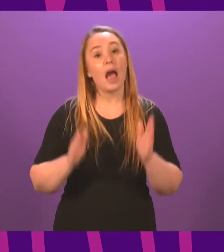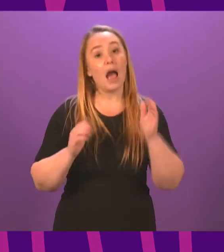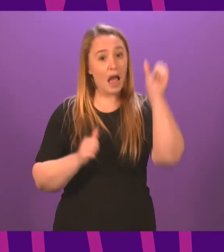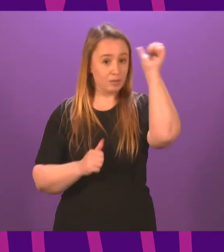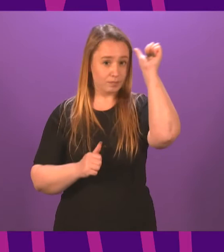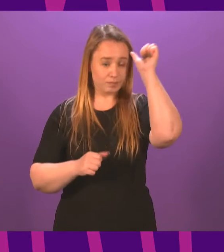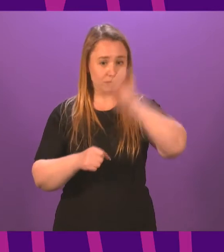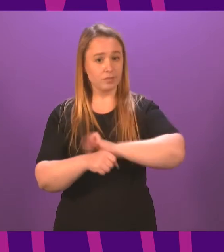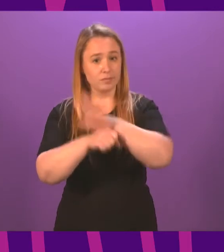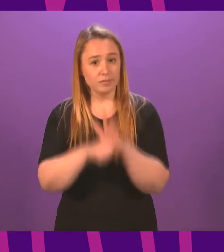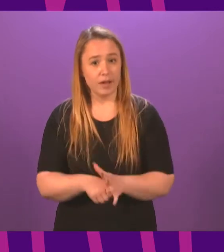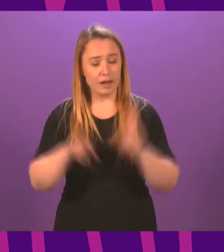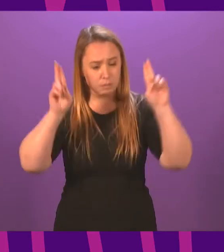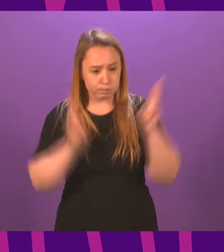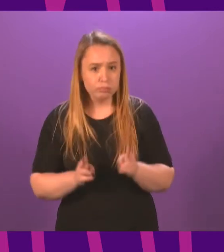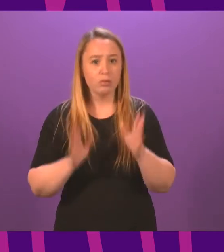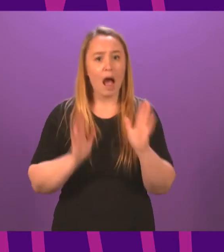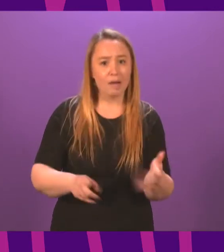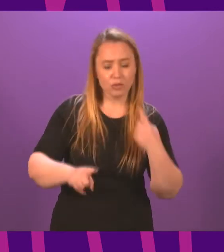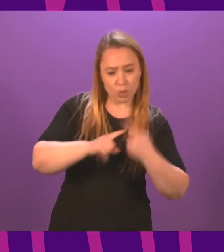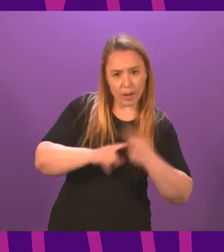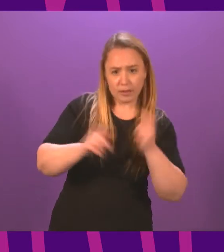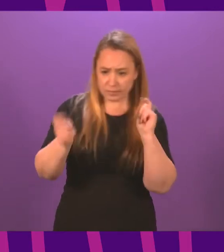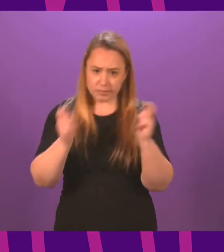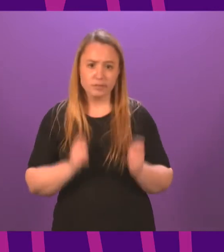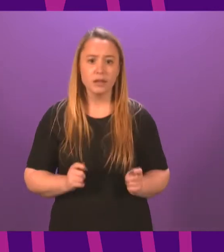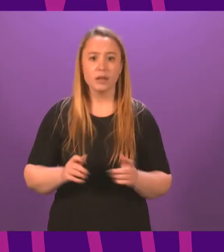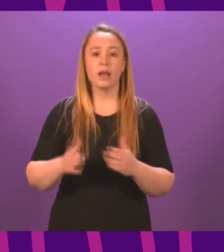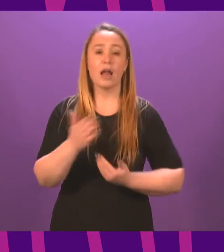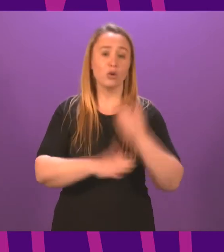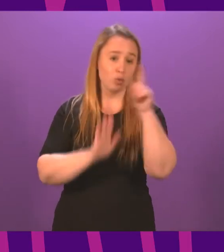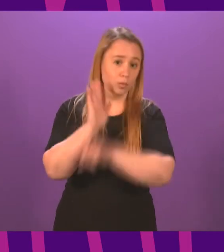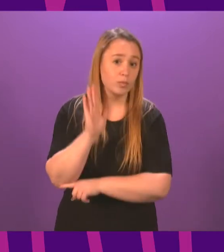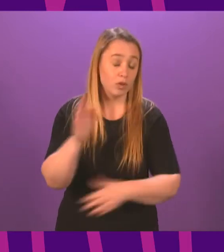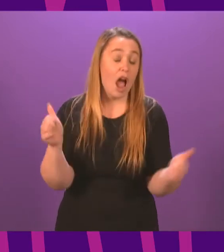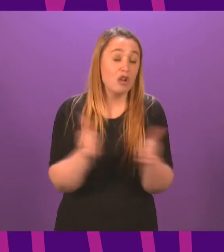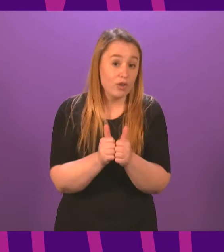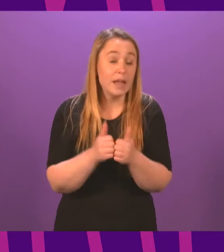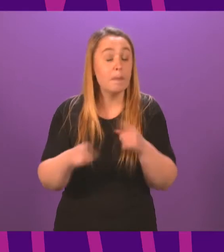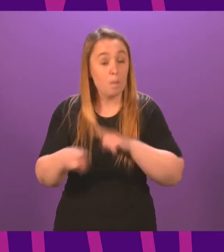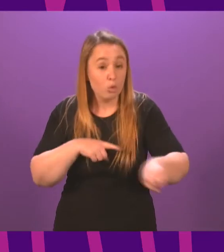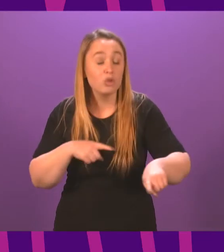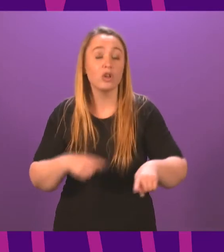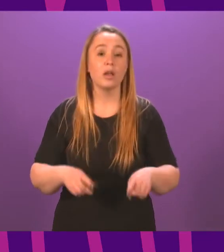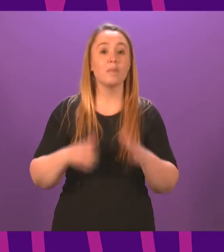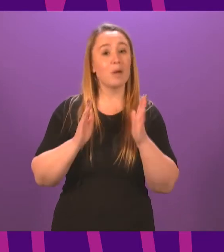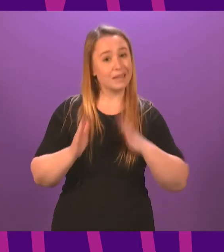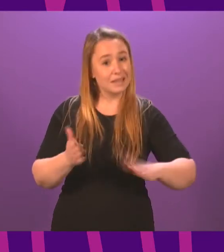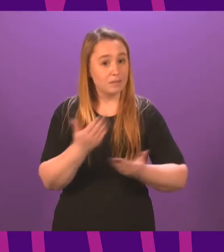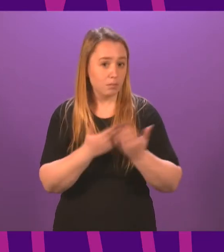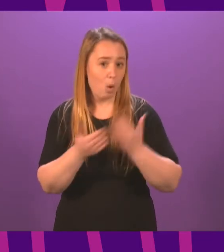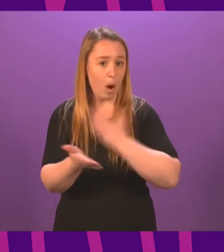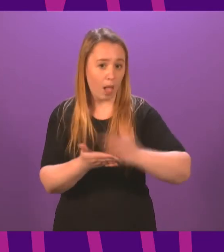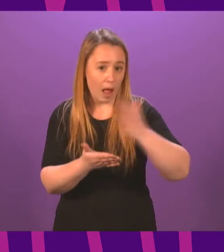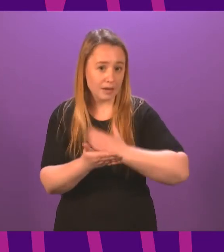control the spread of the virus. And while we broadly agree with the new measures announced, we also believe that more clarity is needed going forward.